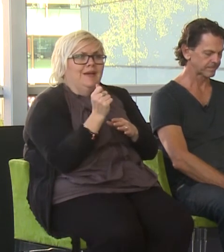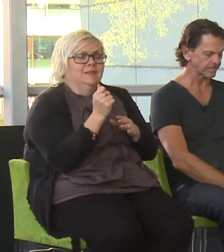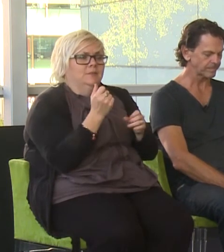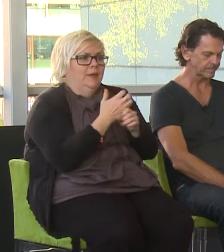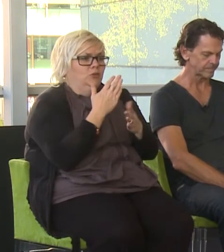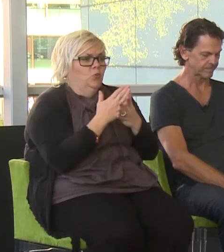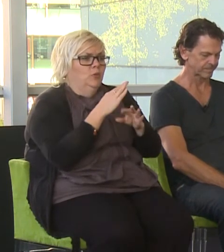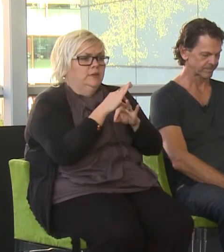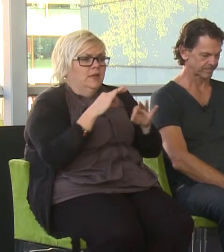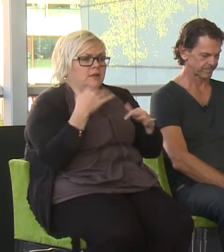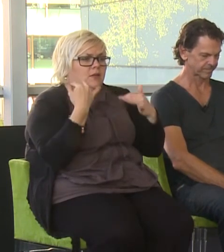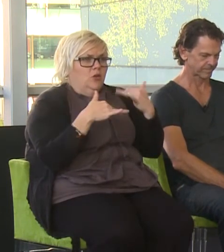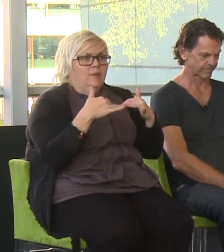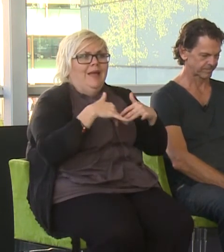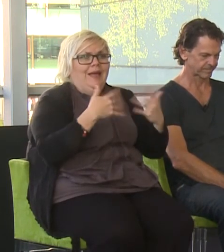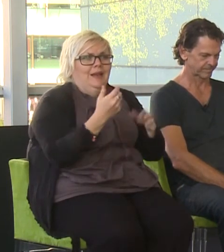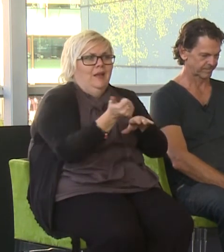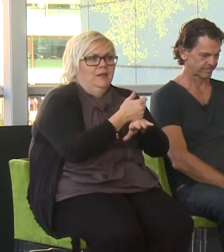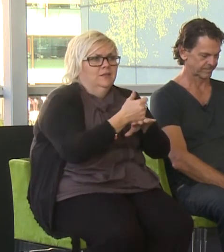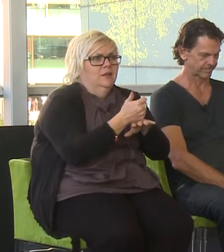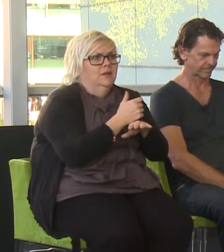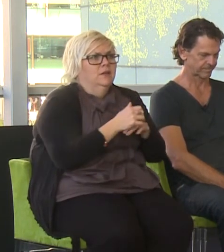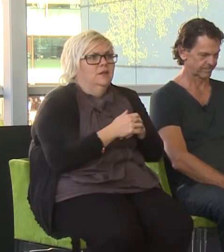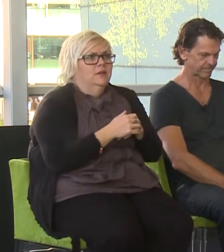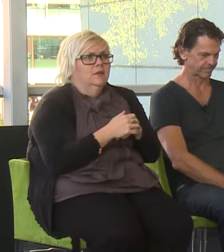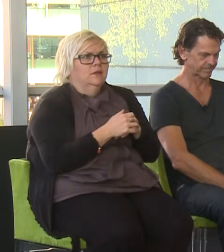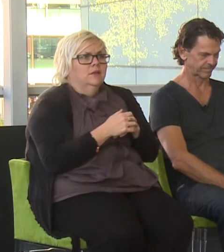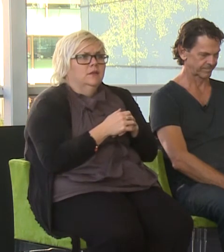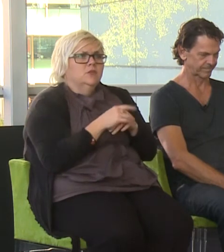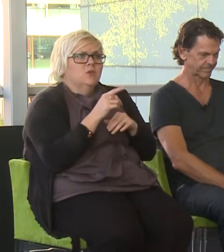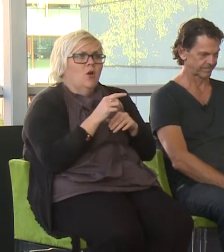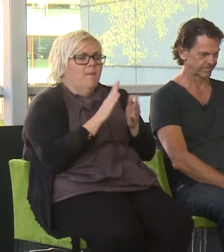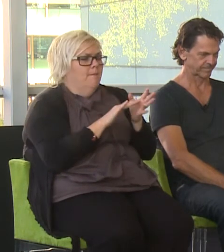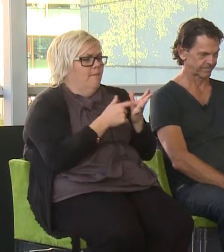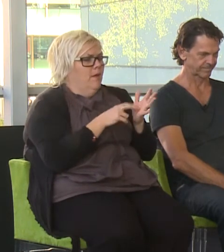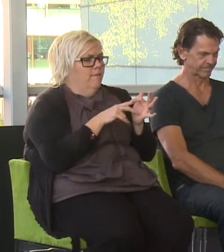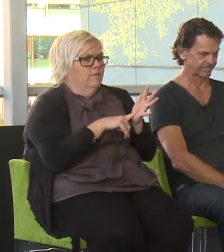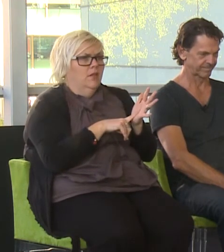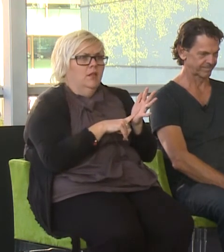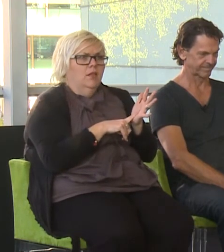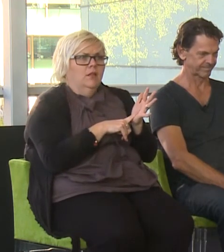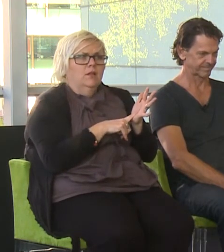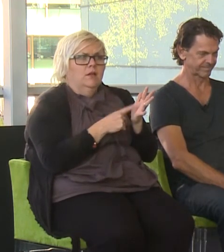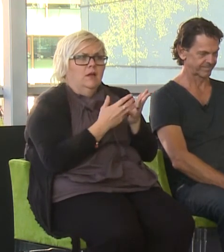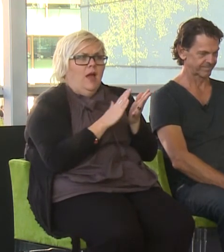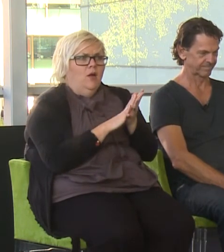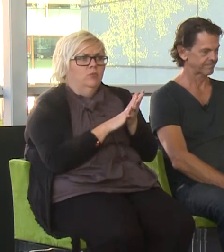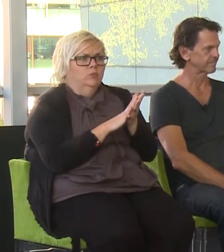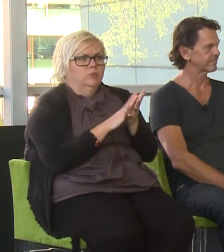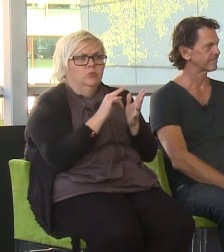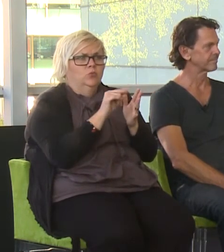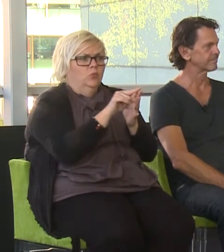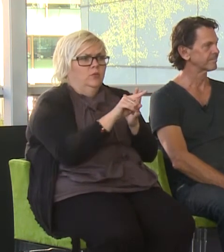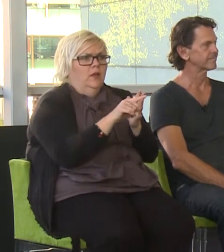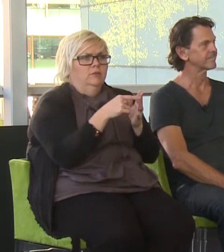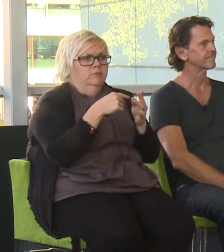threat. So how do we prepare to film Marvel's highly choreographed action scenes? Scenes involving